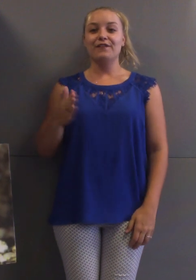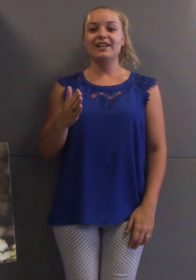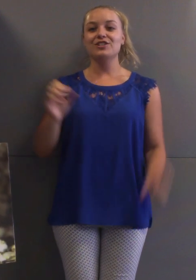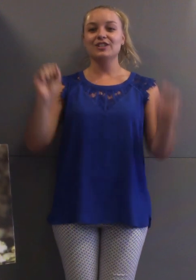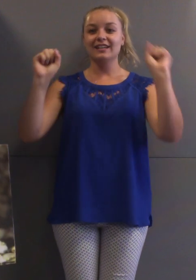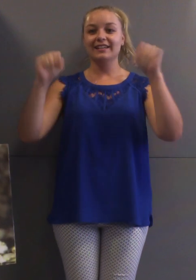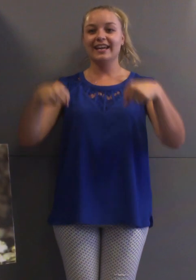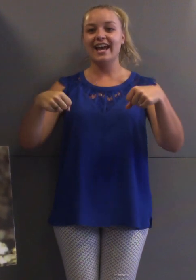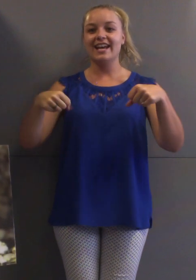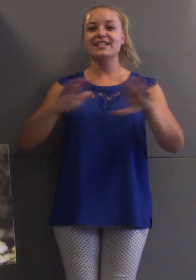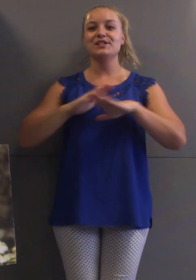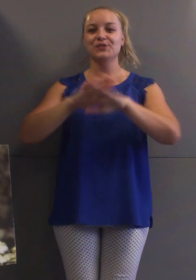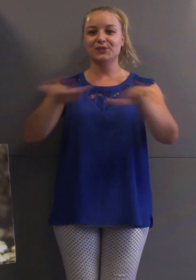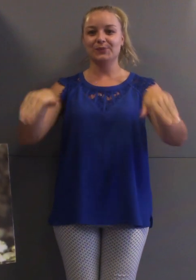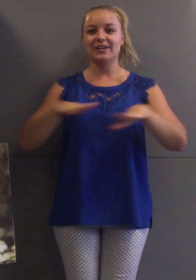Fish can swim.